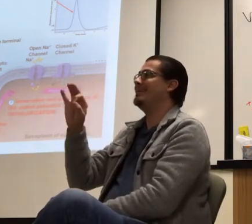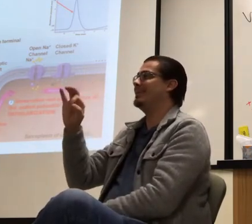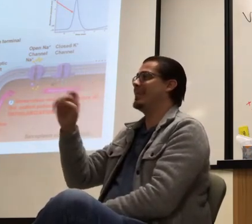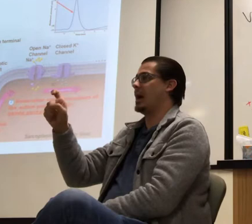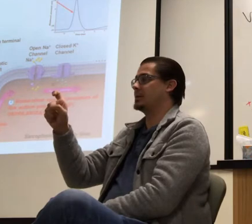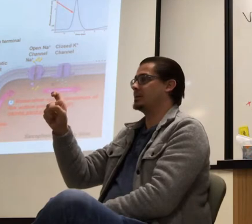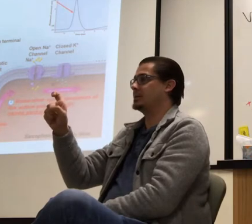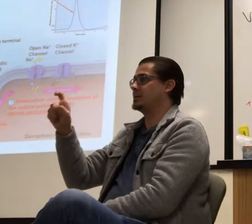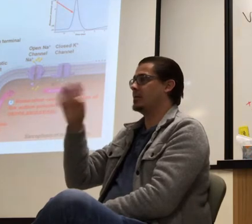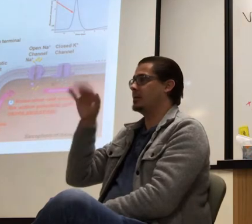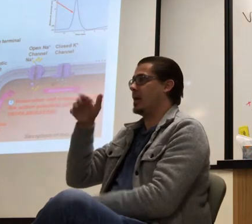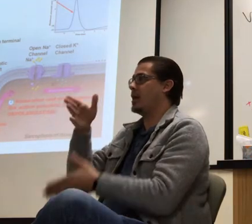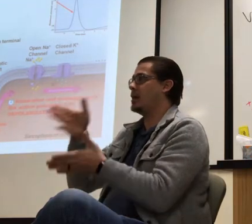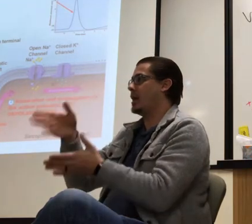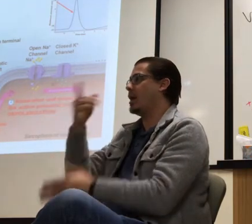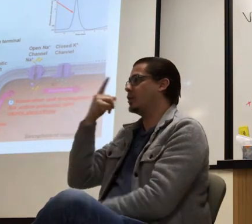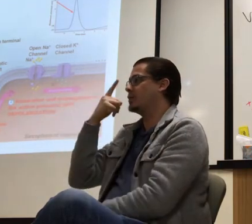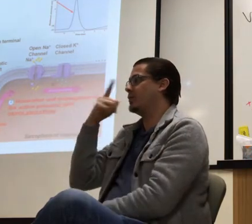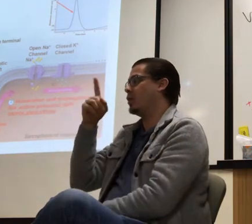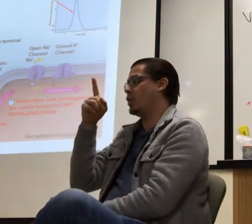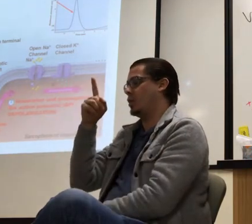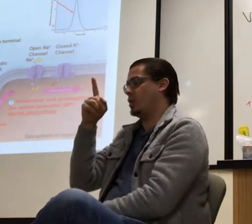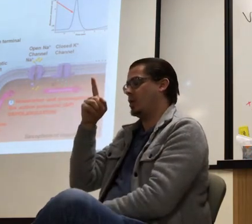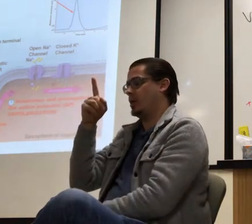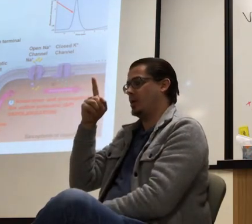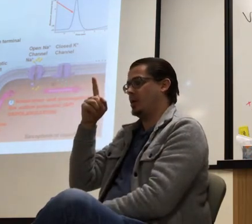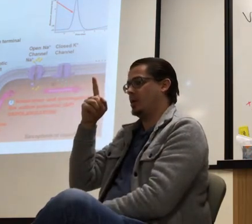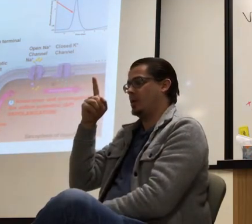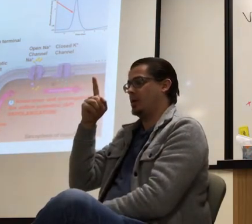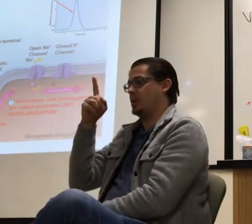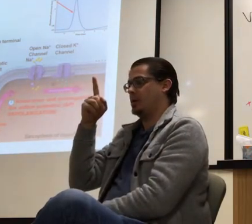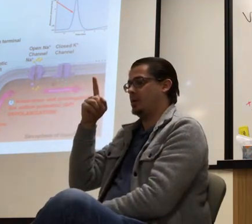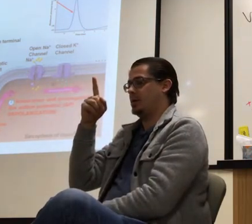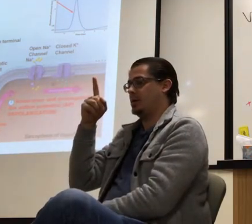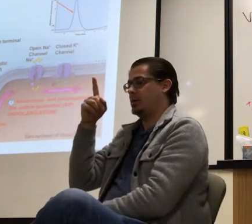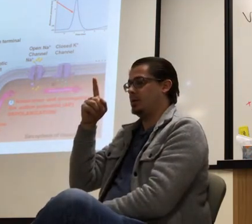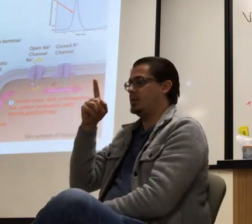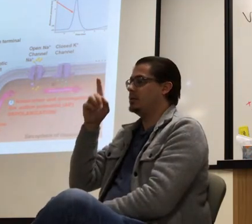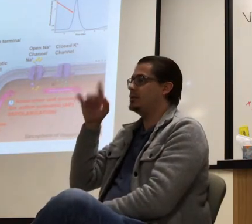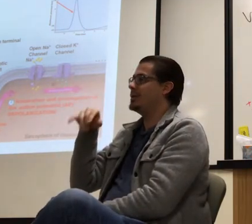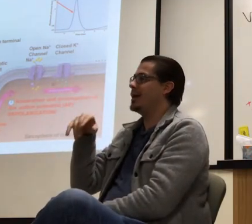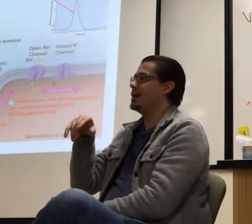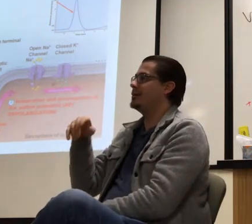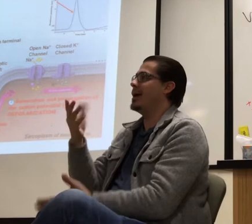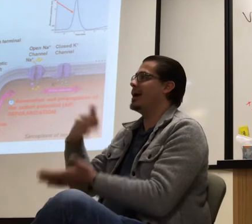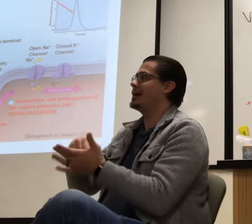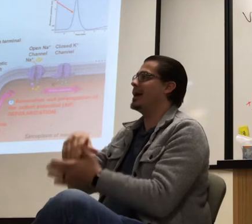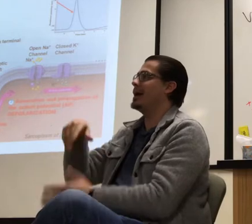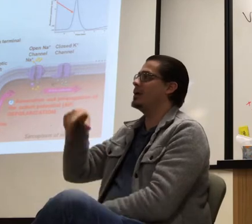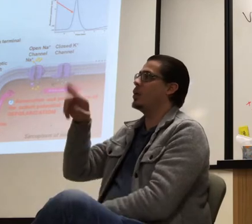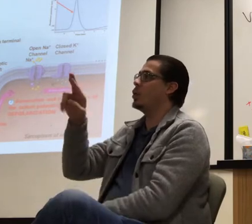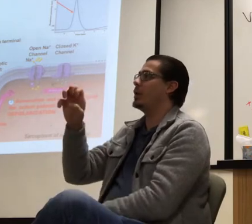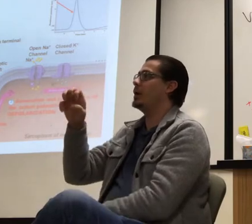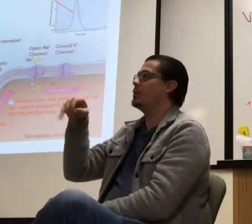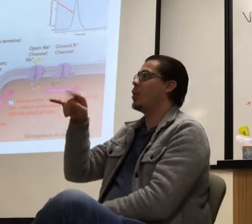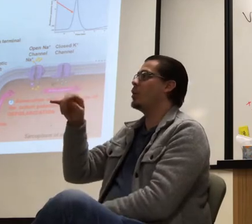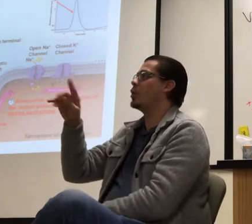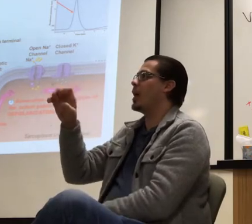that'll allow you to repolarize back to